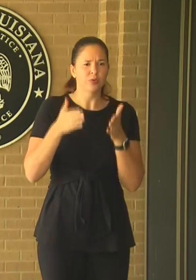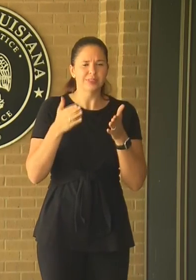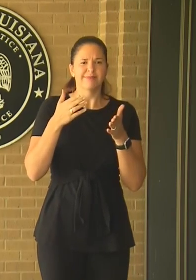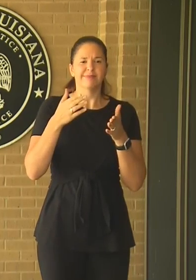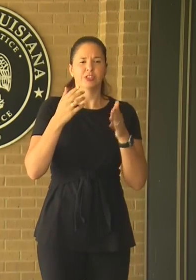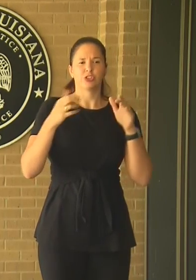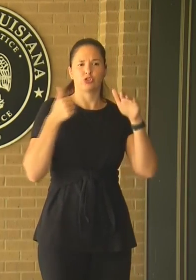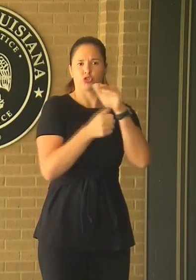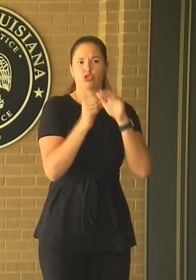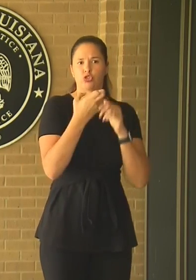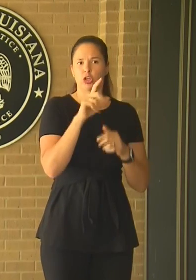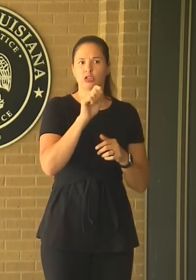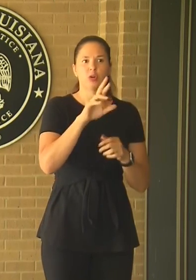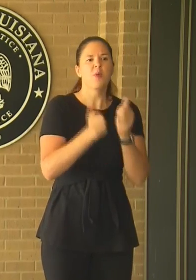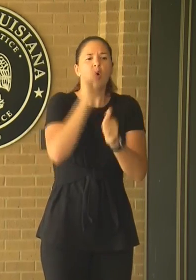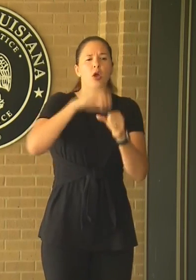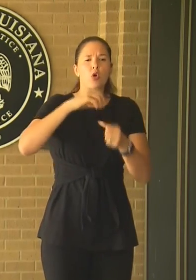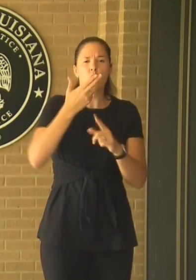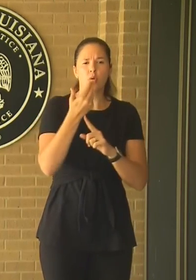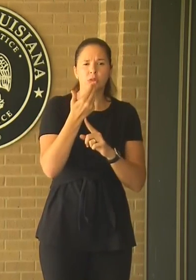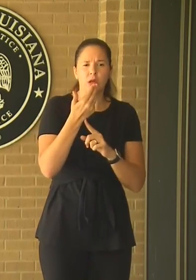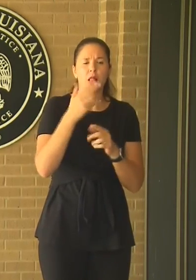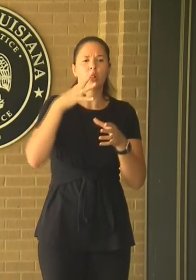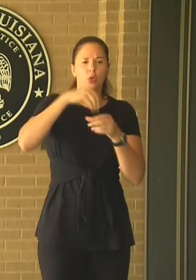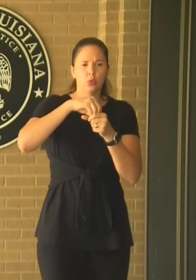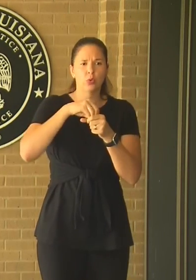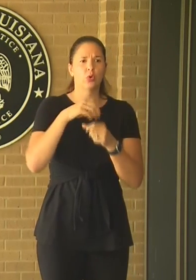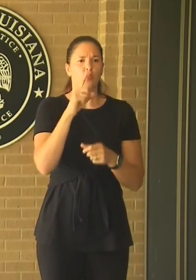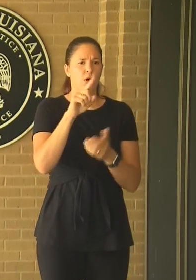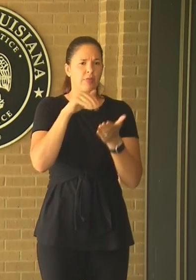sheltered primarily in hotels, including